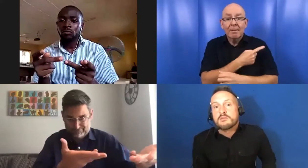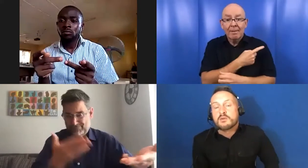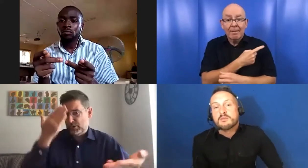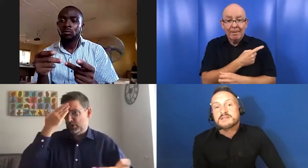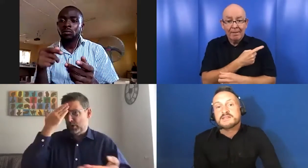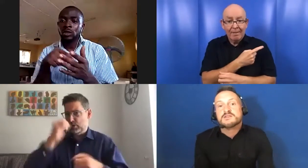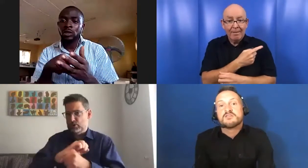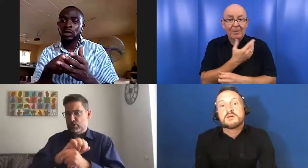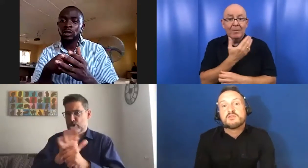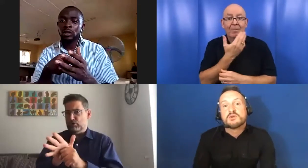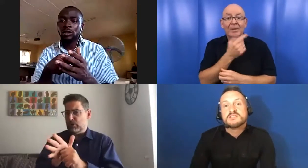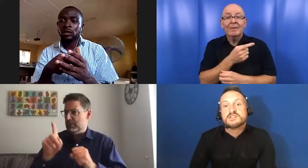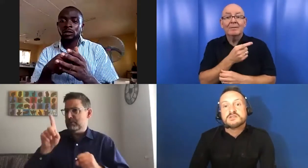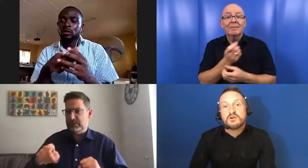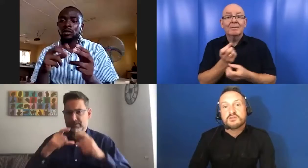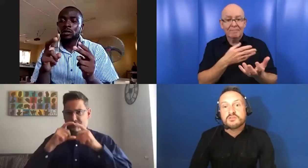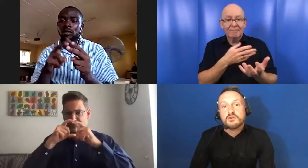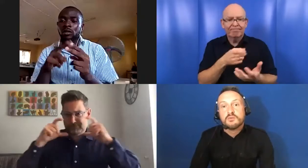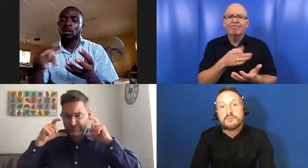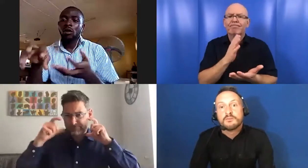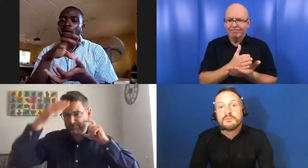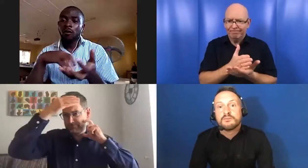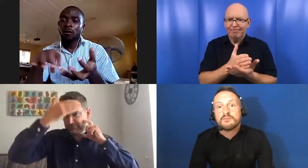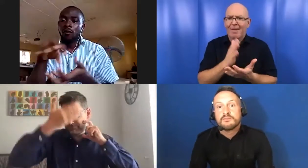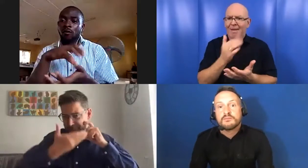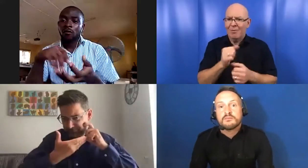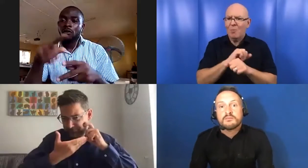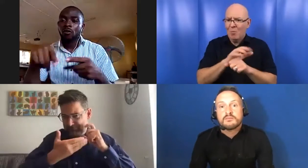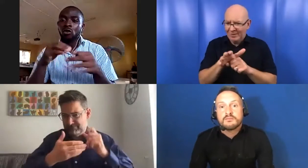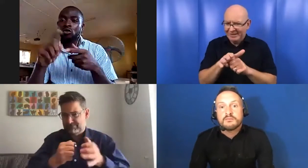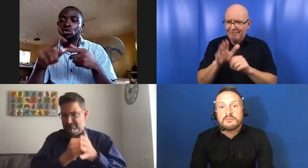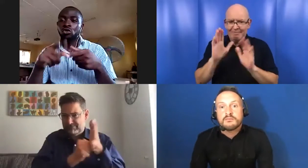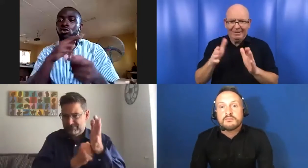been quite problematic. So if people have wanted to go to hospital